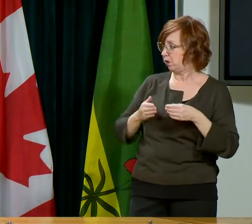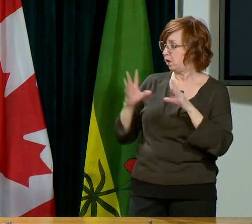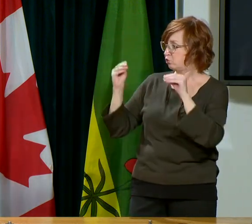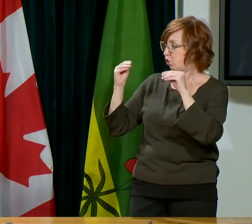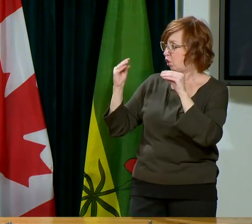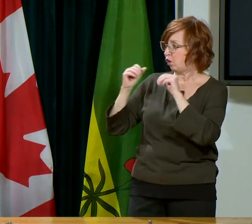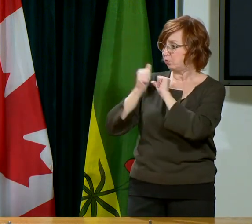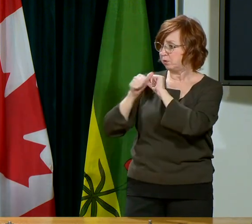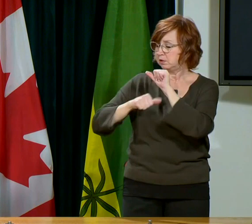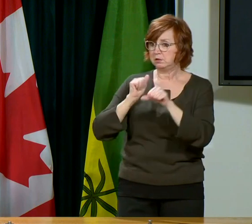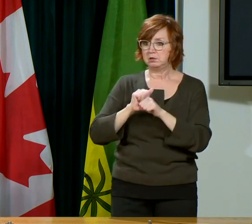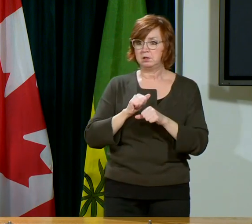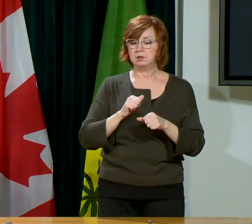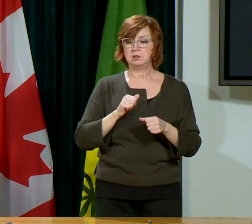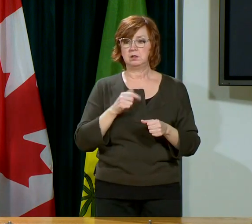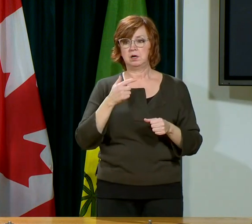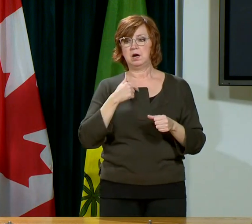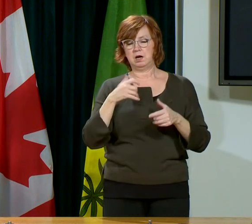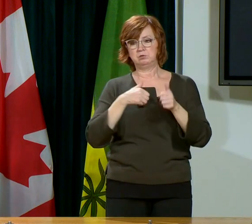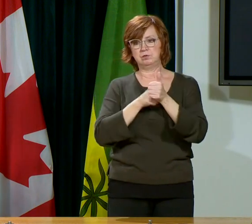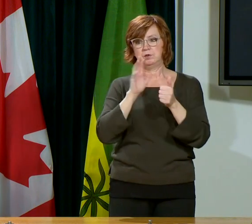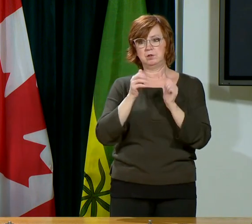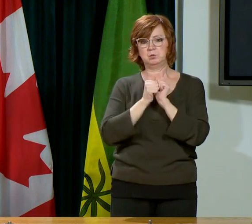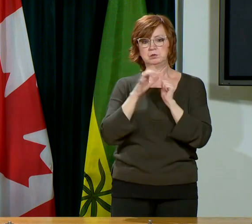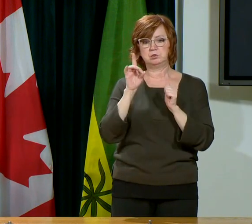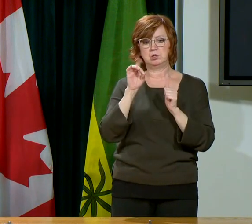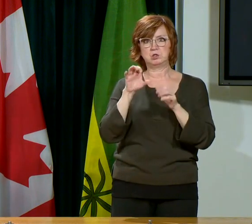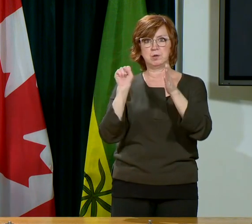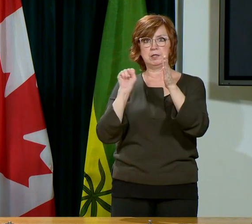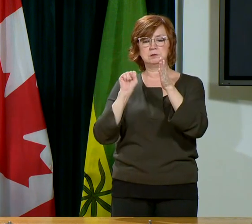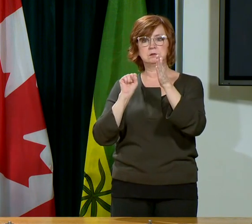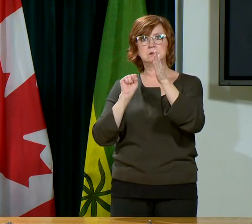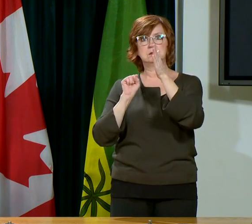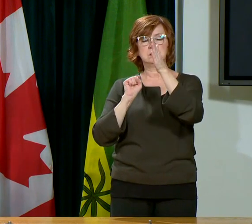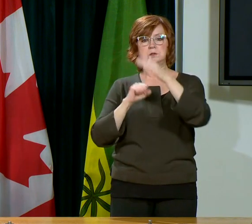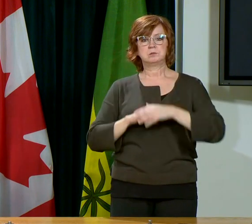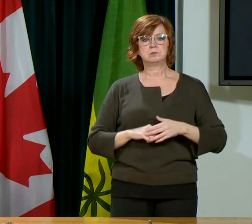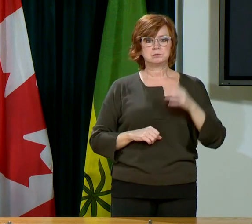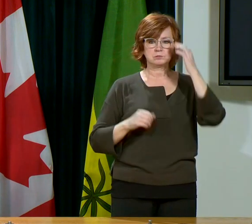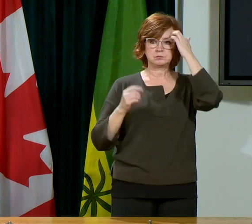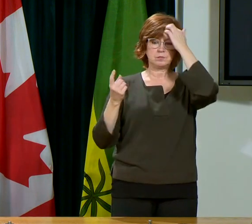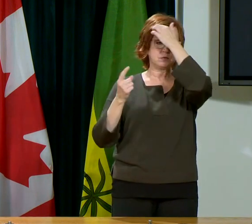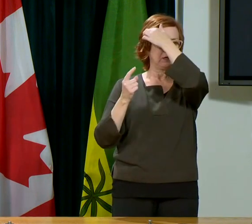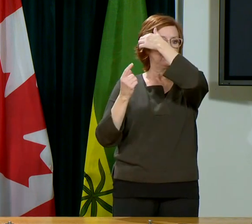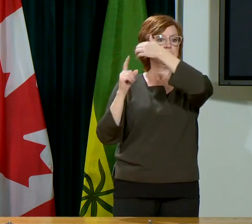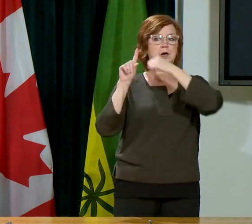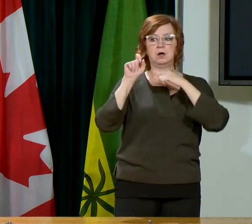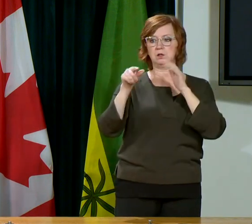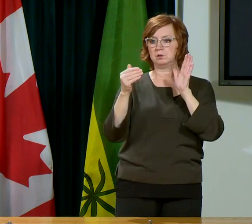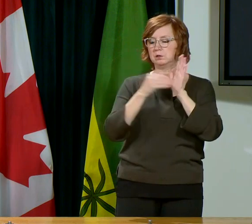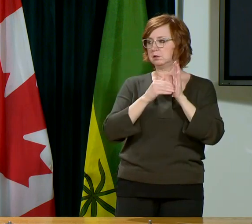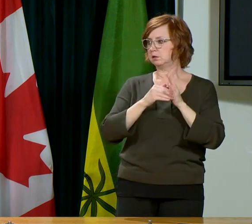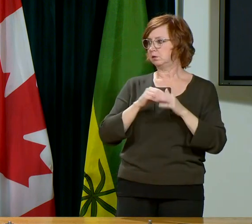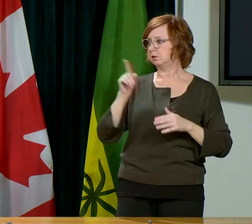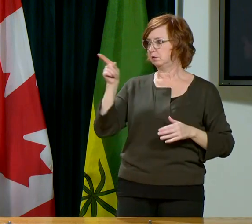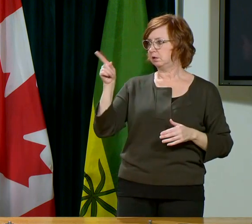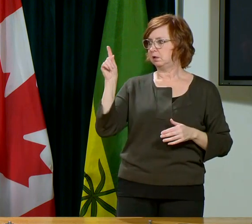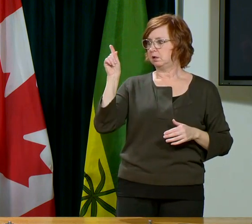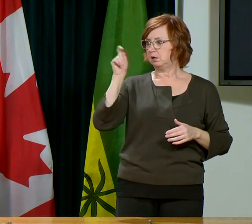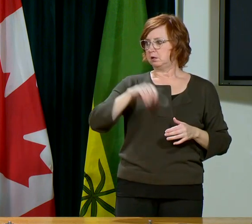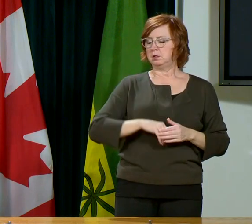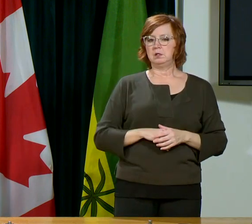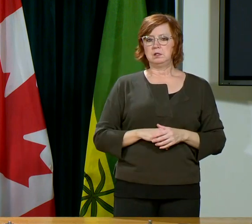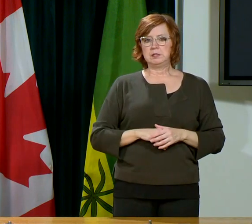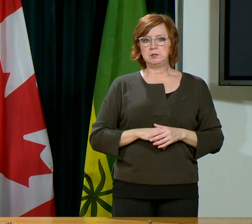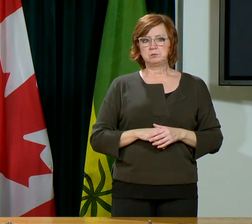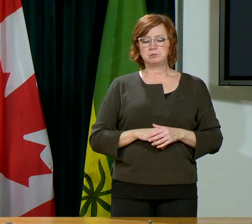do you have anything to add, Dr. Shahab? So I think, could someone repeat the question, please? So the question has to